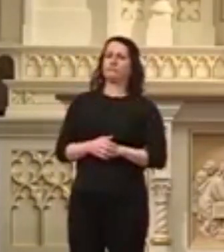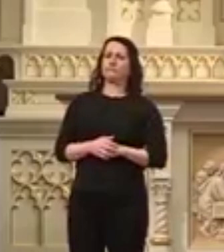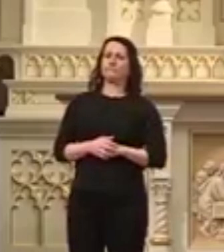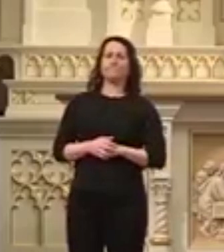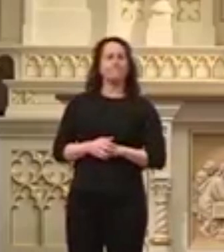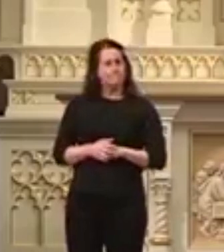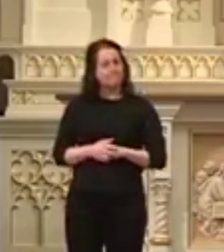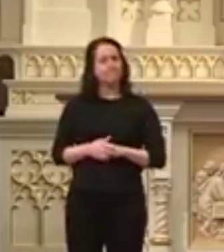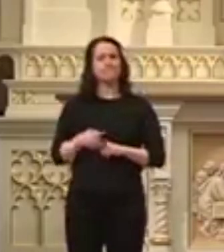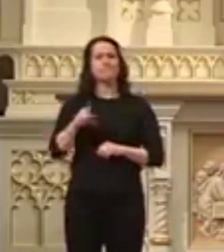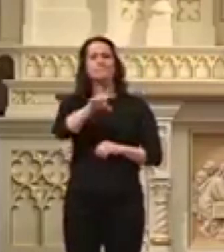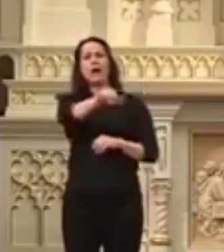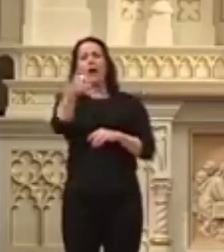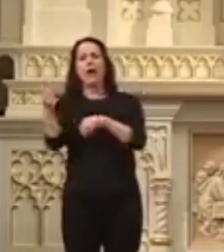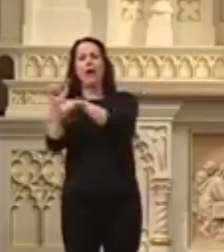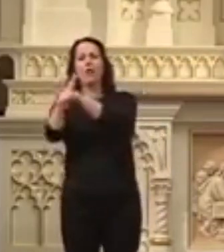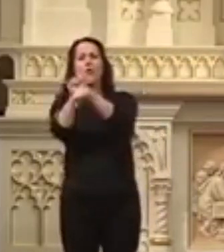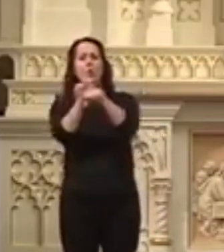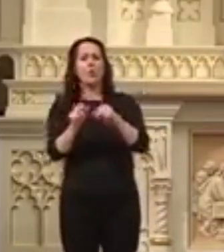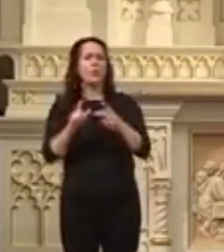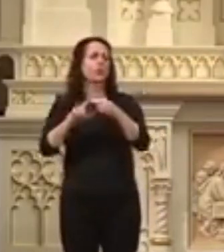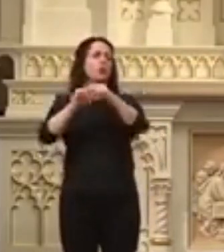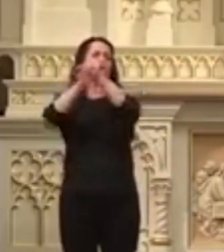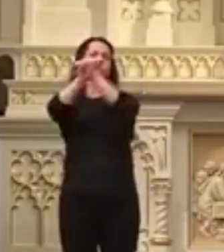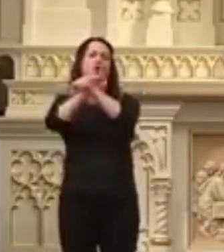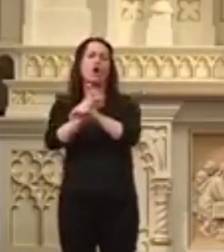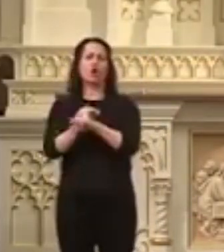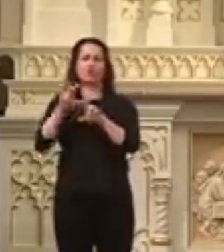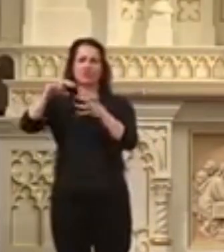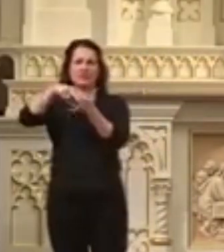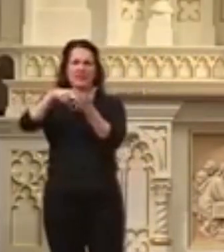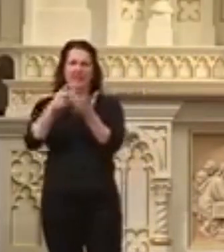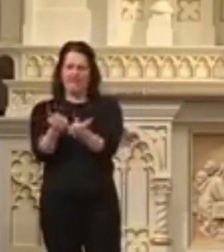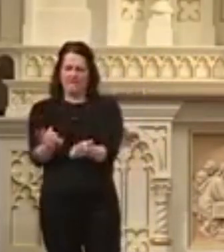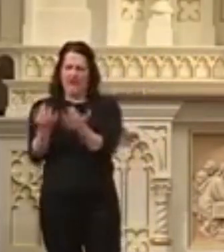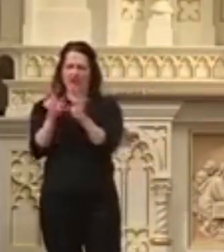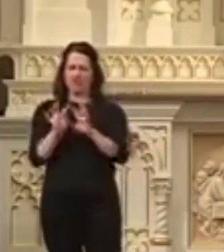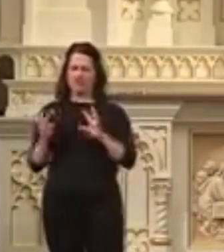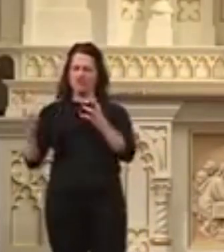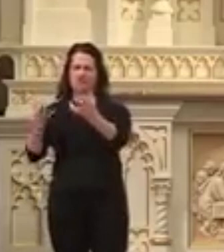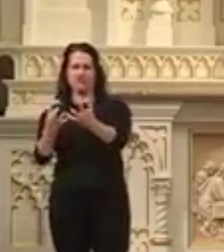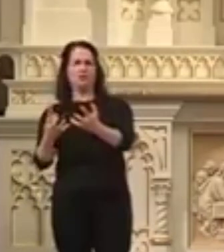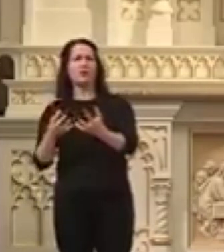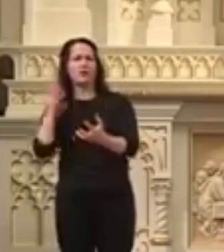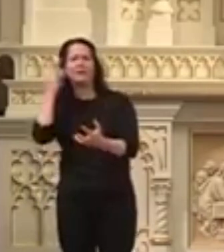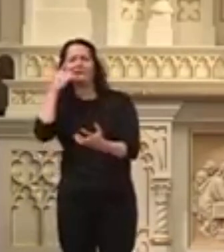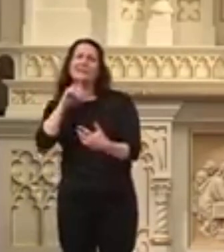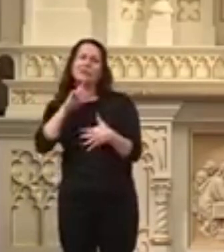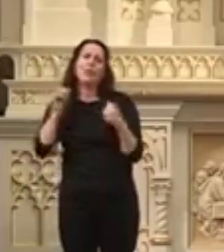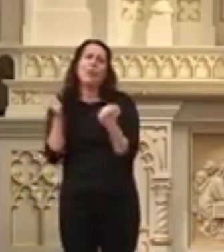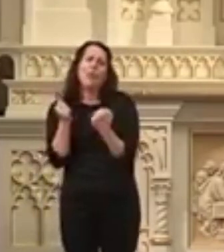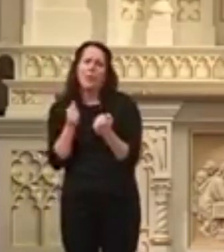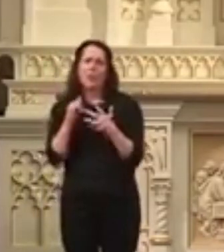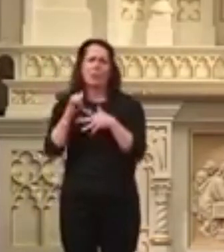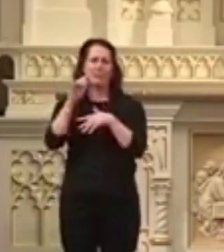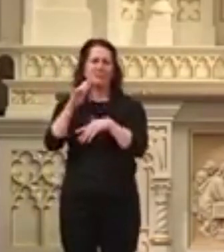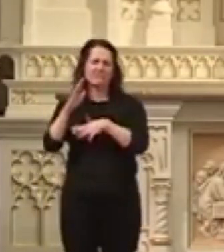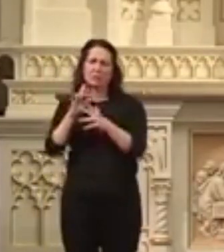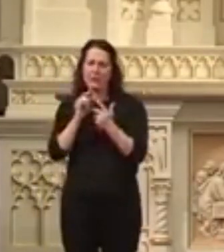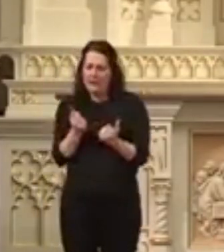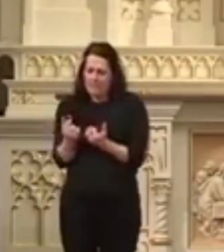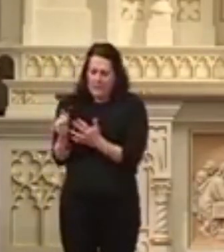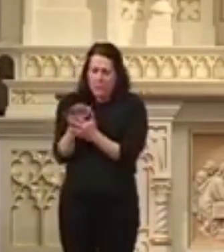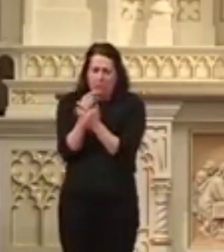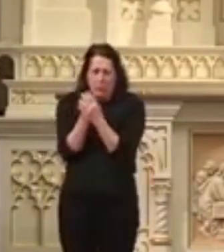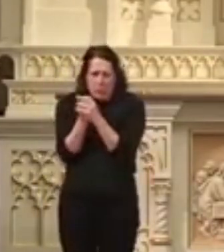Now the slaves and the guards were standing around a charcoal fire they had made because it was cold, and they